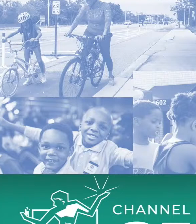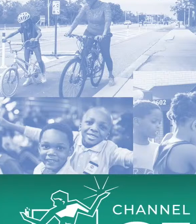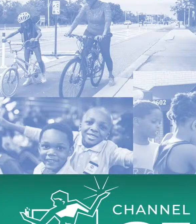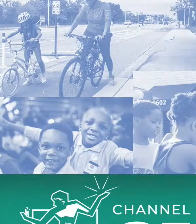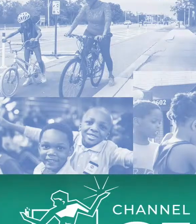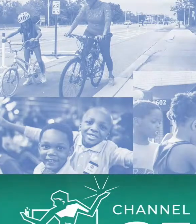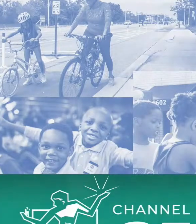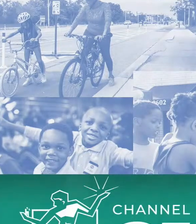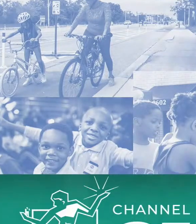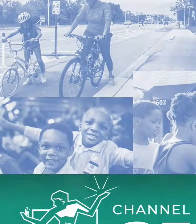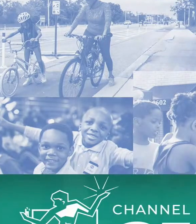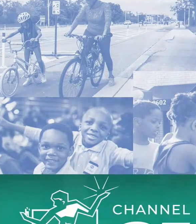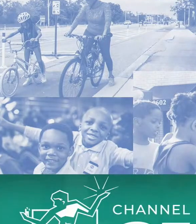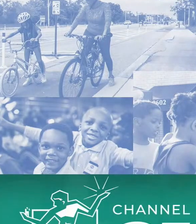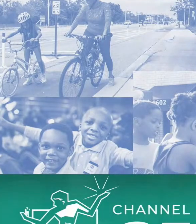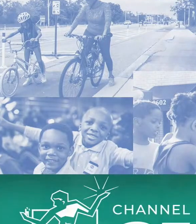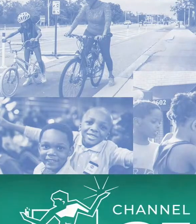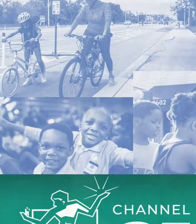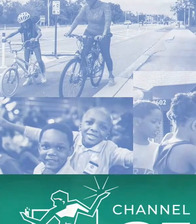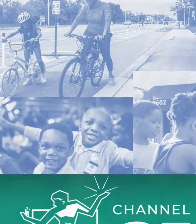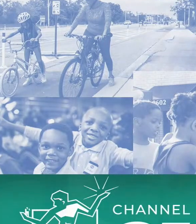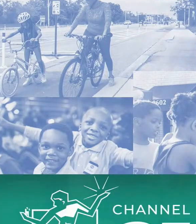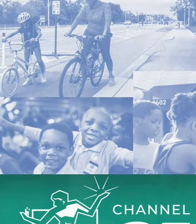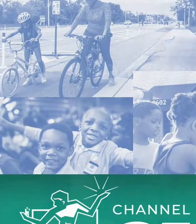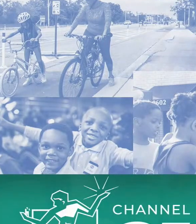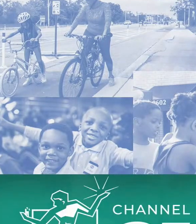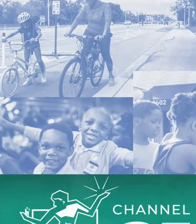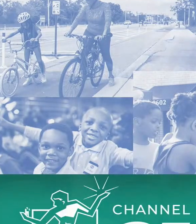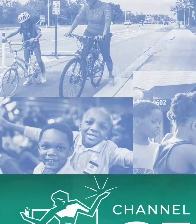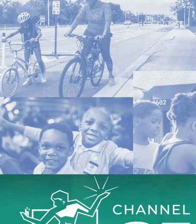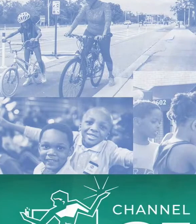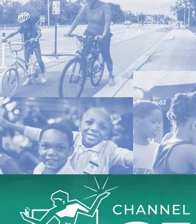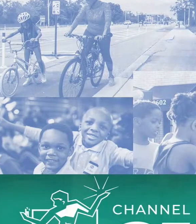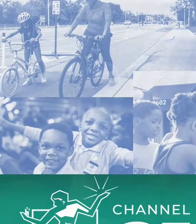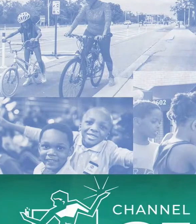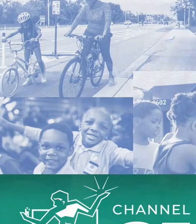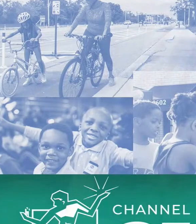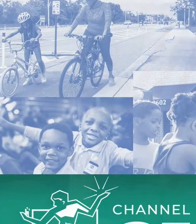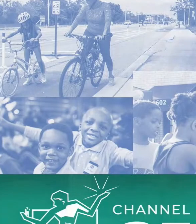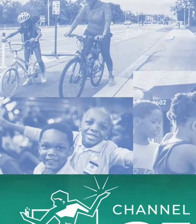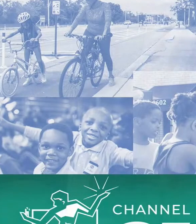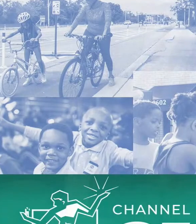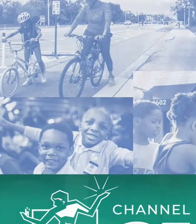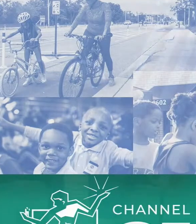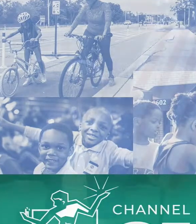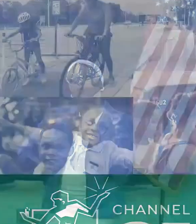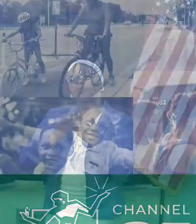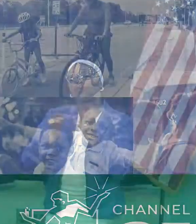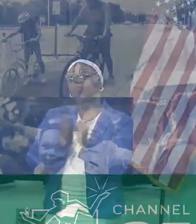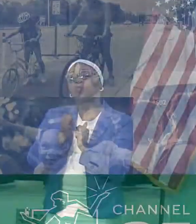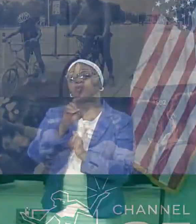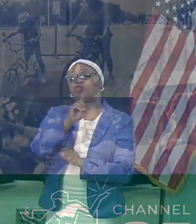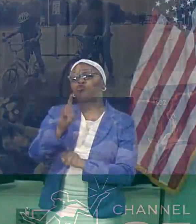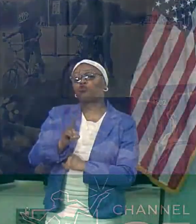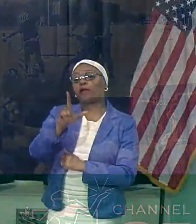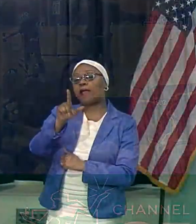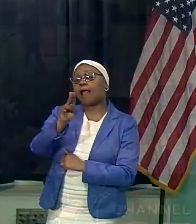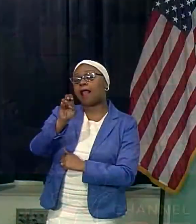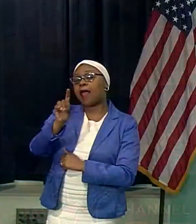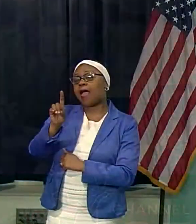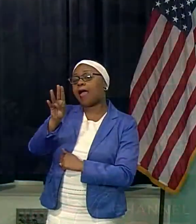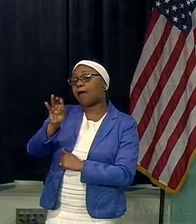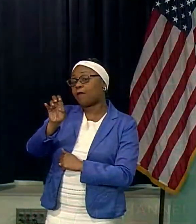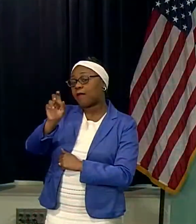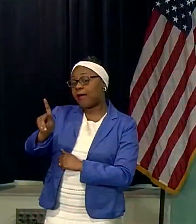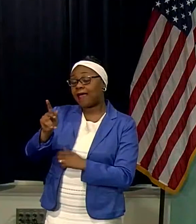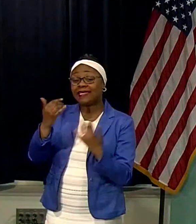Good day, everyone. My name is London Scott. I'm the Community Initiatives Program Manager with the Detroit Land Bank Authority. And today, we've partnered